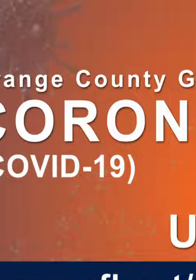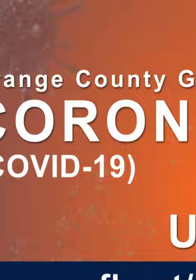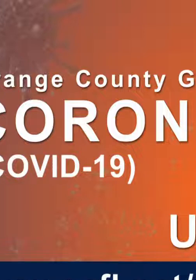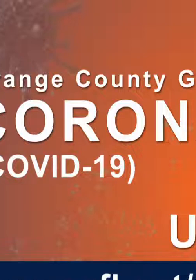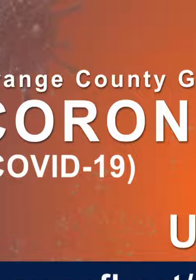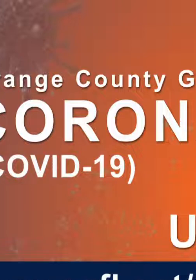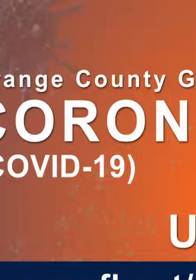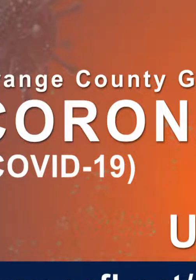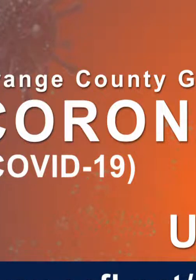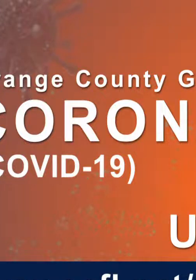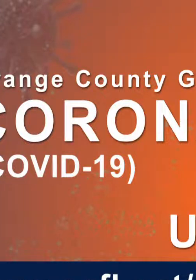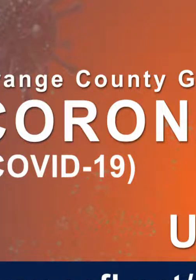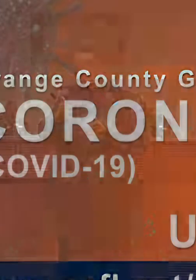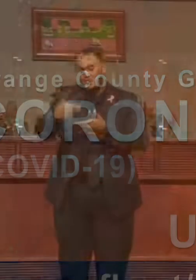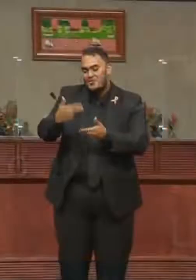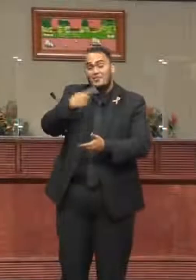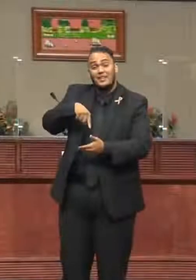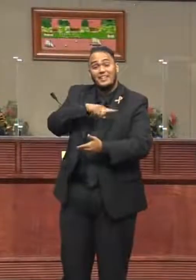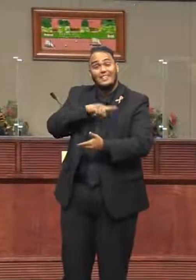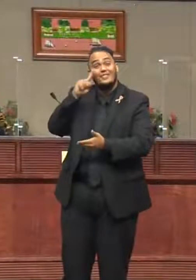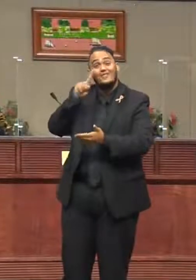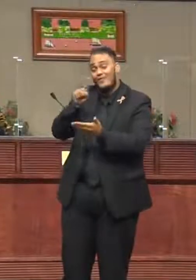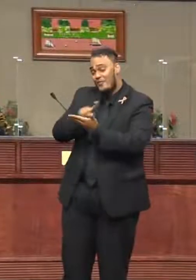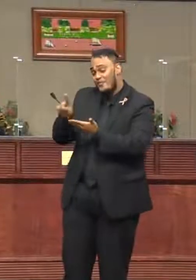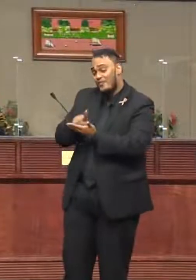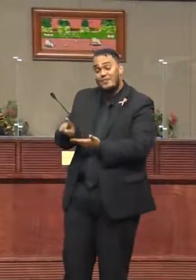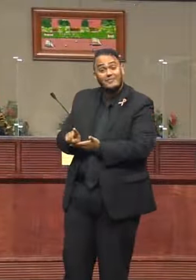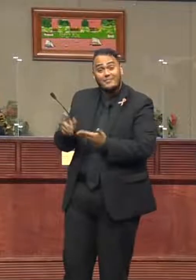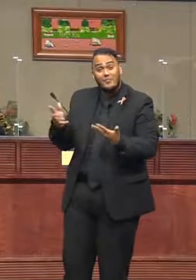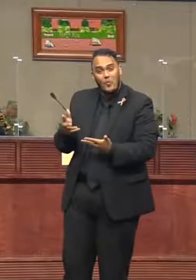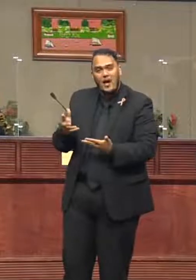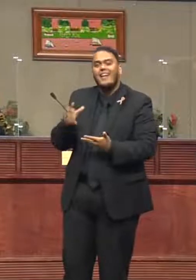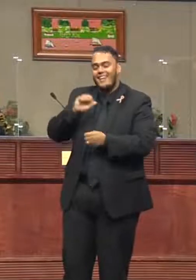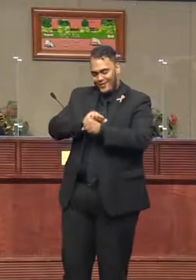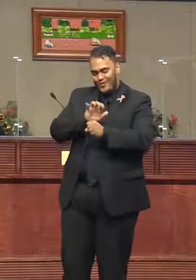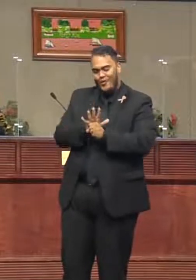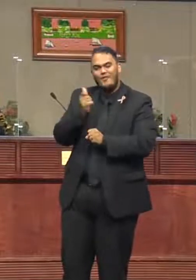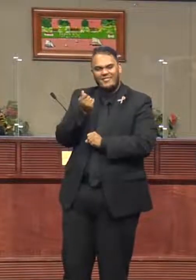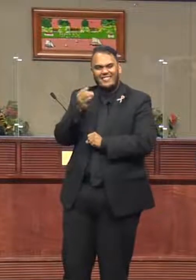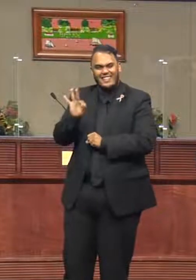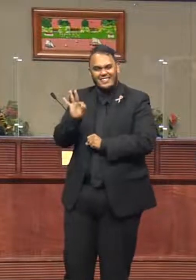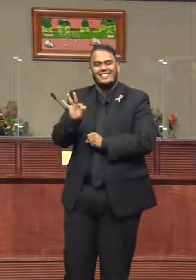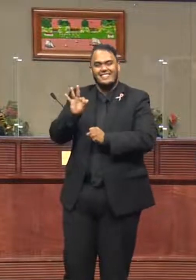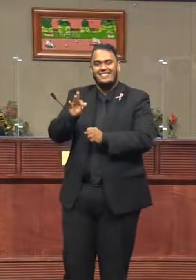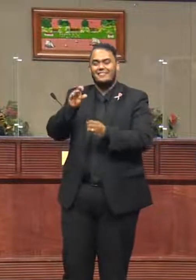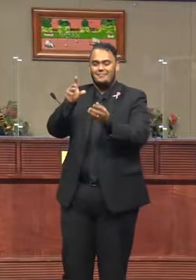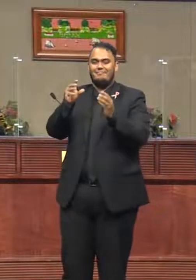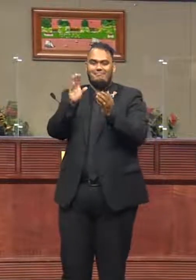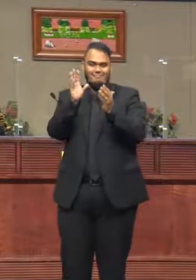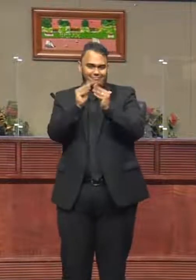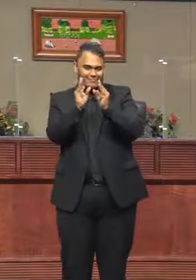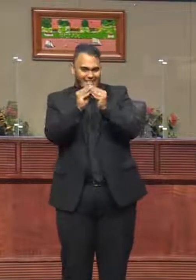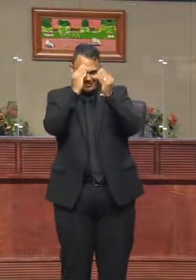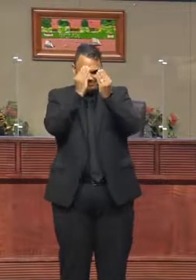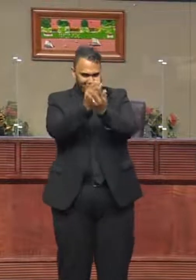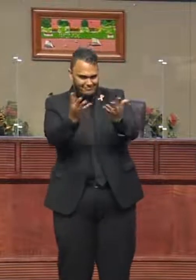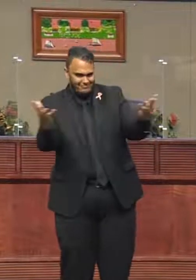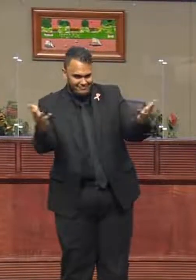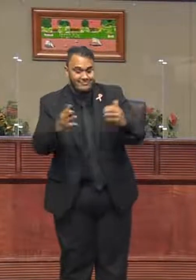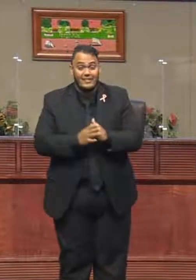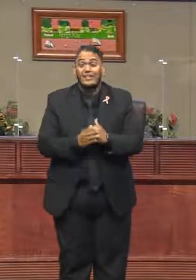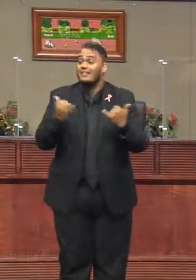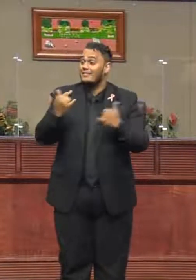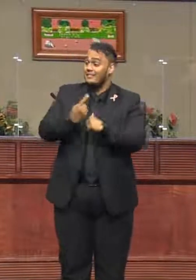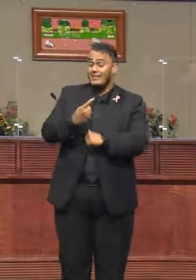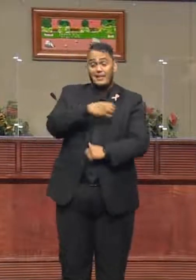and thank you for joining us for our weekly COVID-19 press briefing. Today, Orange County Mayor Jerry L. Demings will discuss the various ways to get